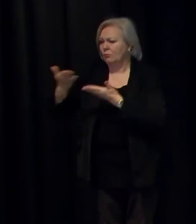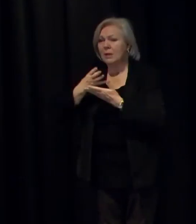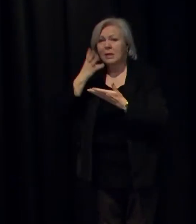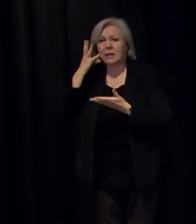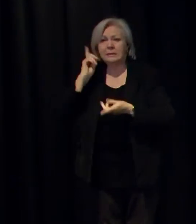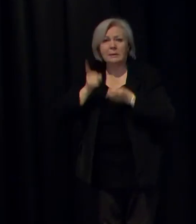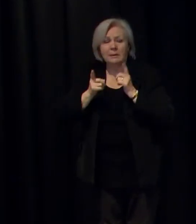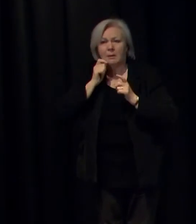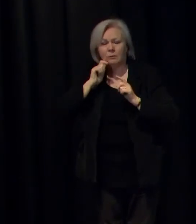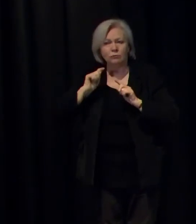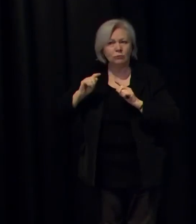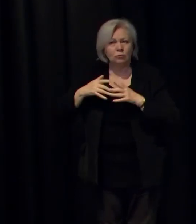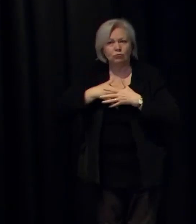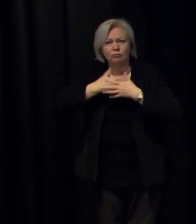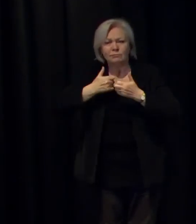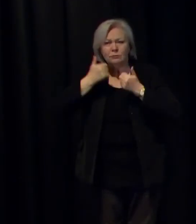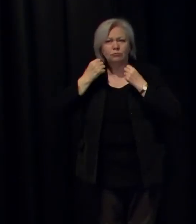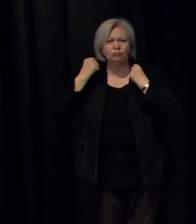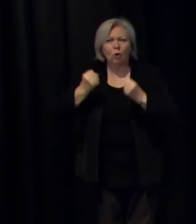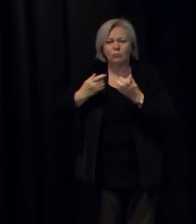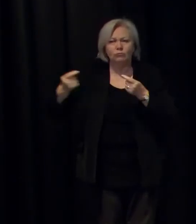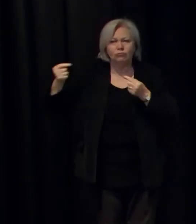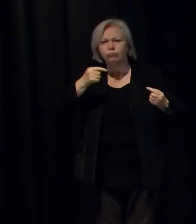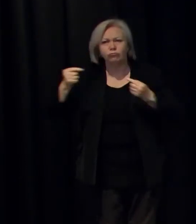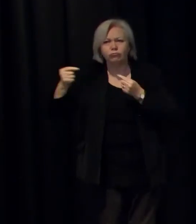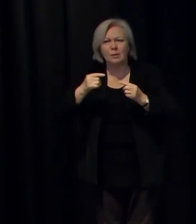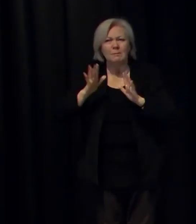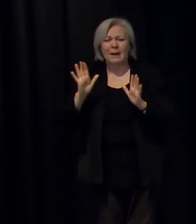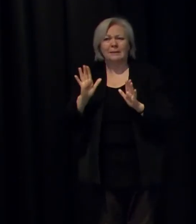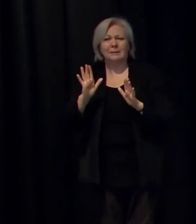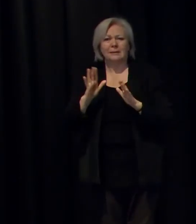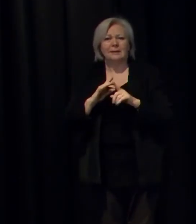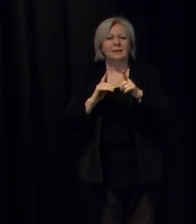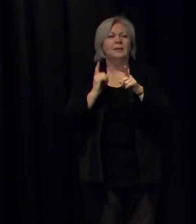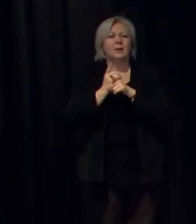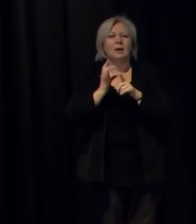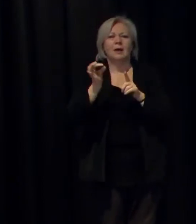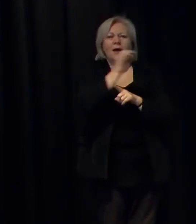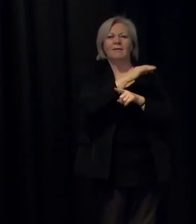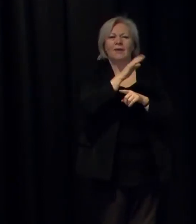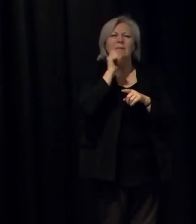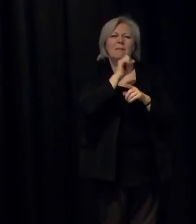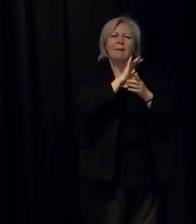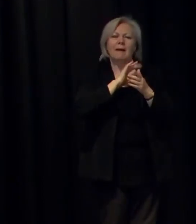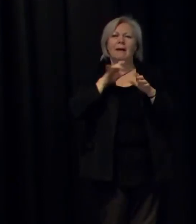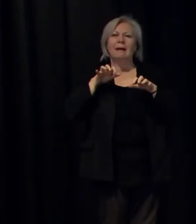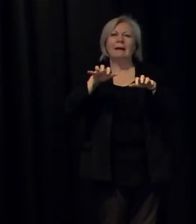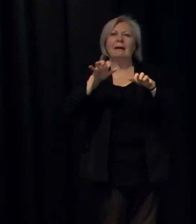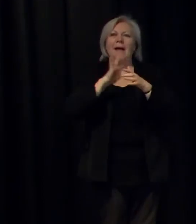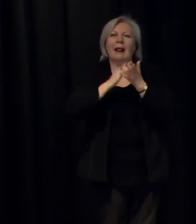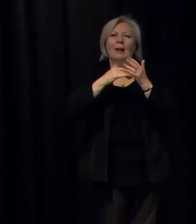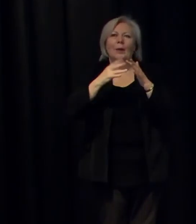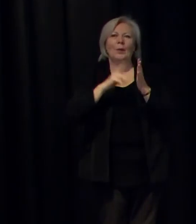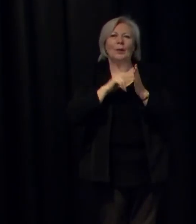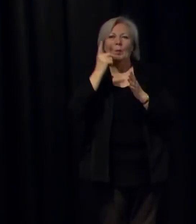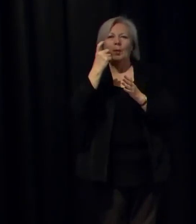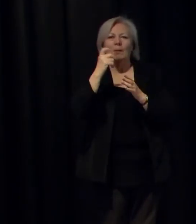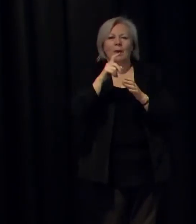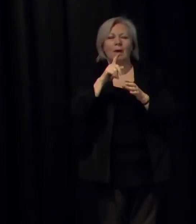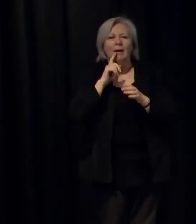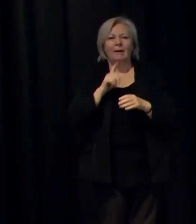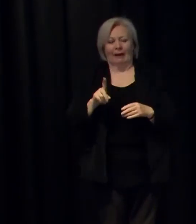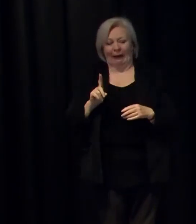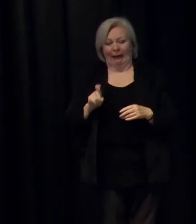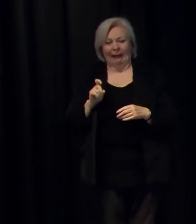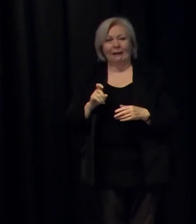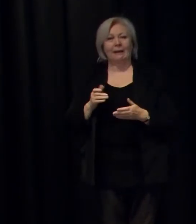of us would be doing our job properly. Just on my, sorry, one more. Oh. Earlier Halloween question. This is the last question. Yeah. Click and collect.